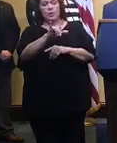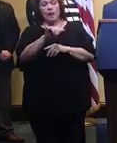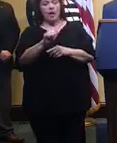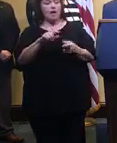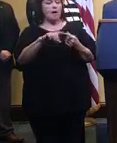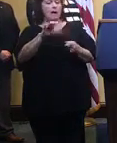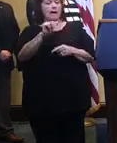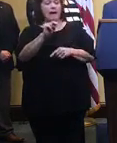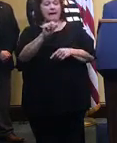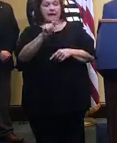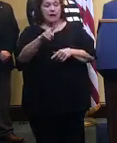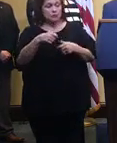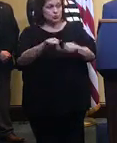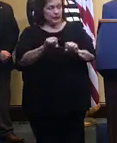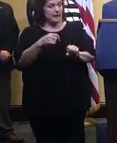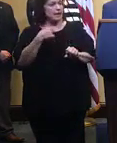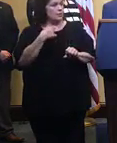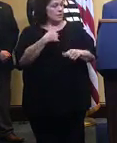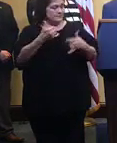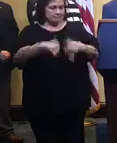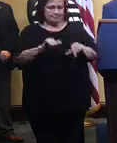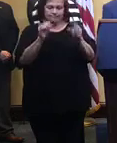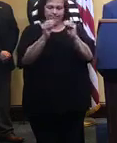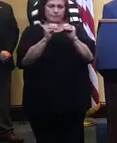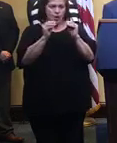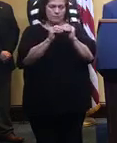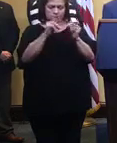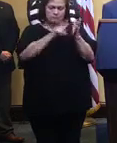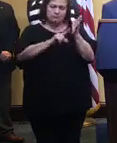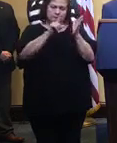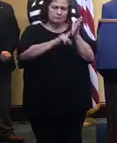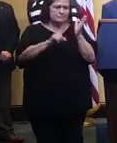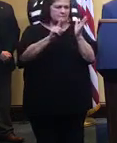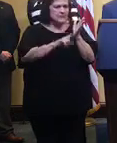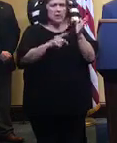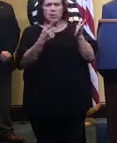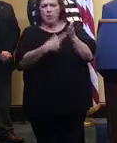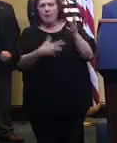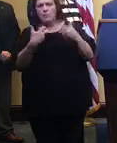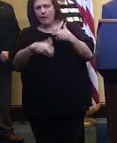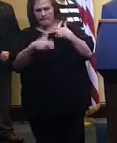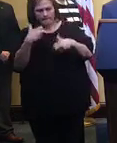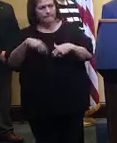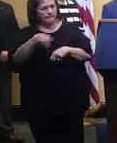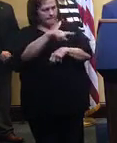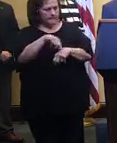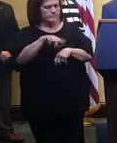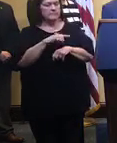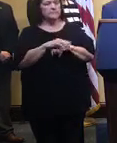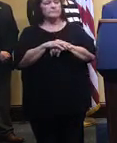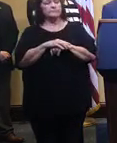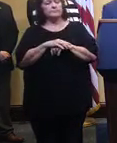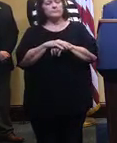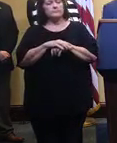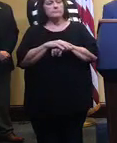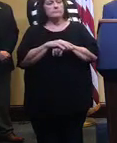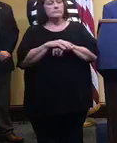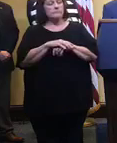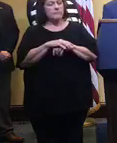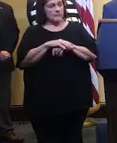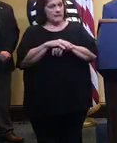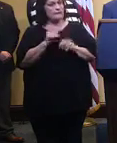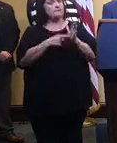Street. We are looking to see what, if any, impediments exist in those canals. Our early indications that we're finding